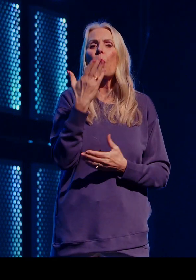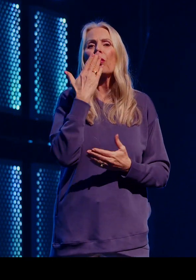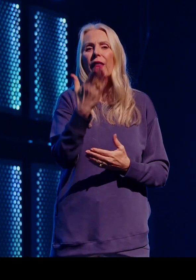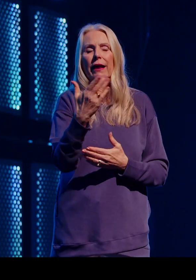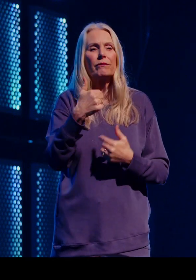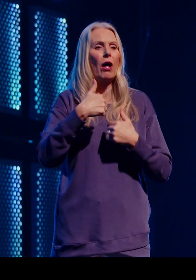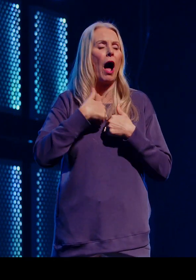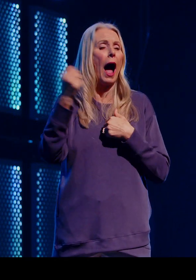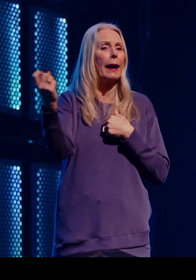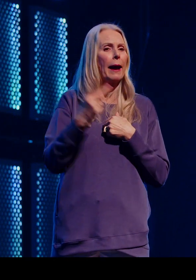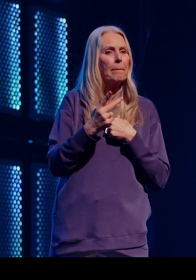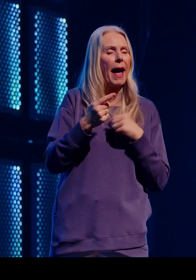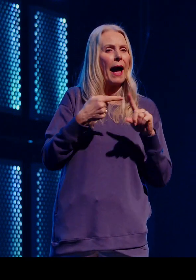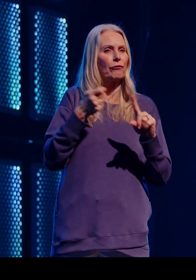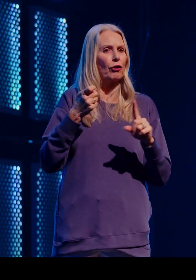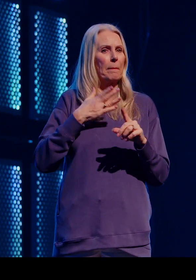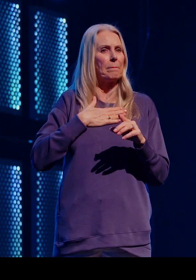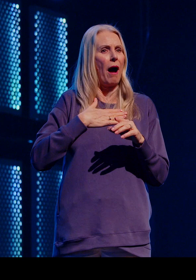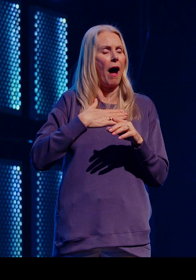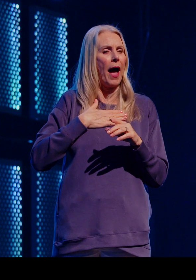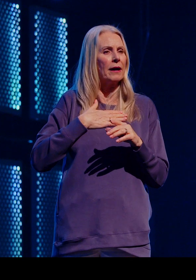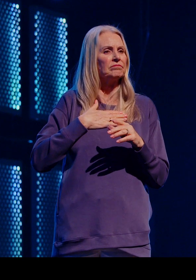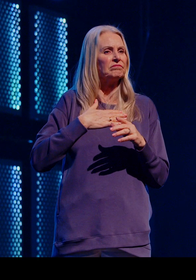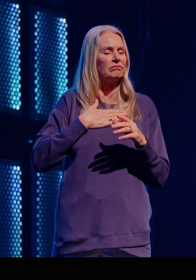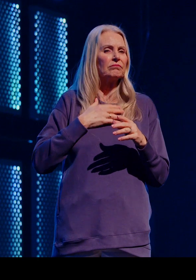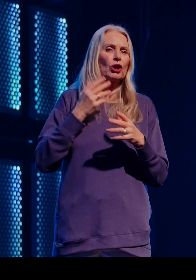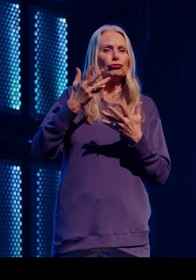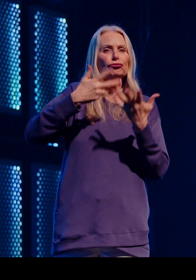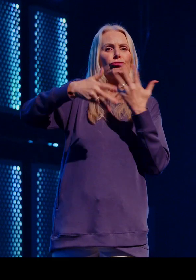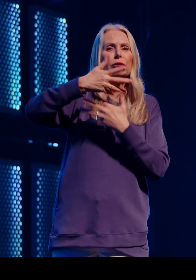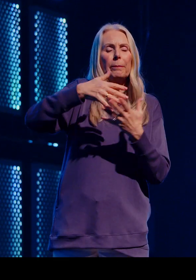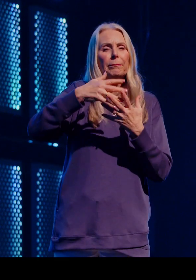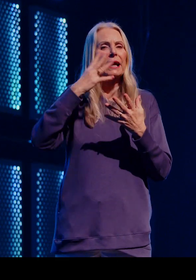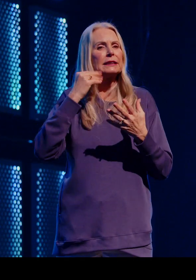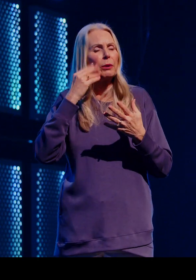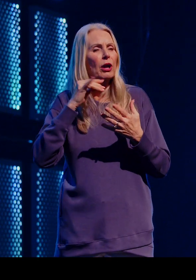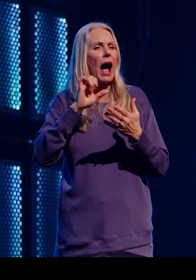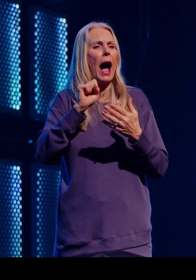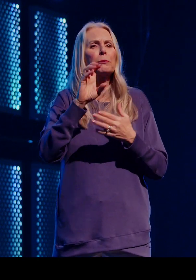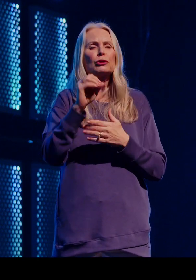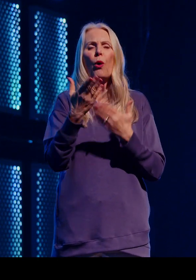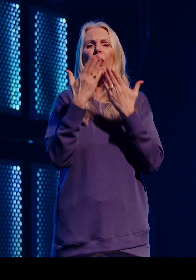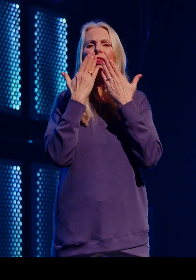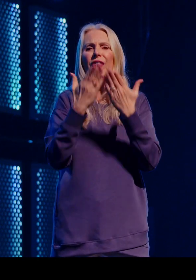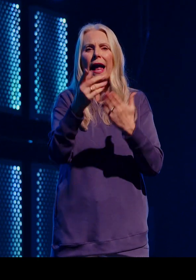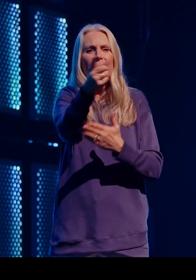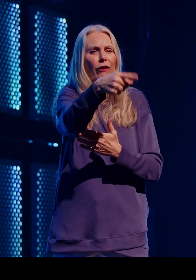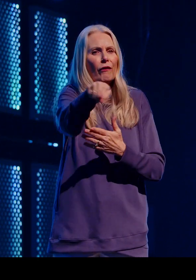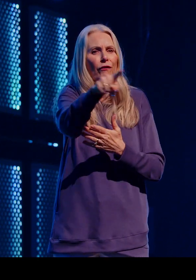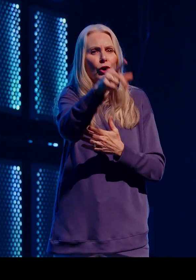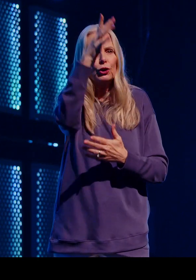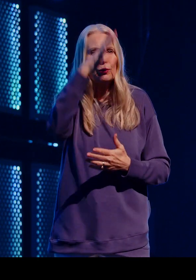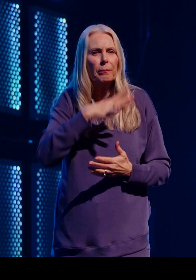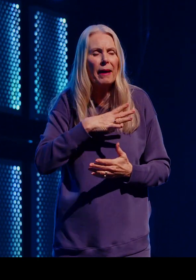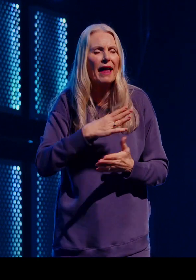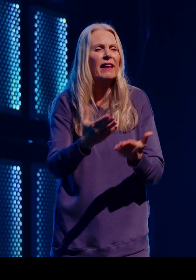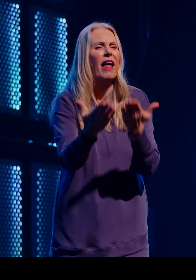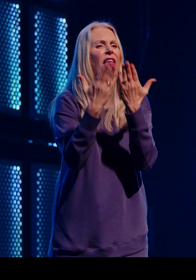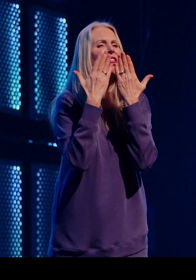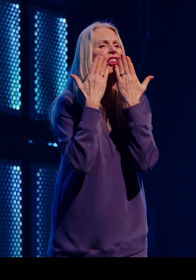back from a trip like this, so thankful for the men in our church. Can we just recognize we got some amazing men in our church?